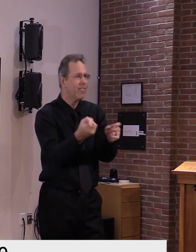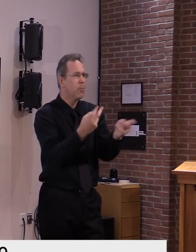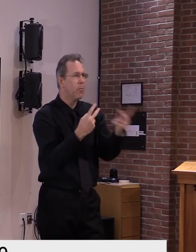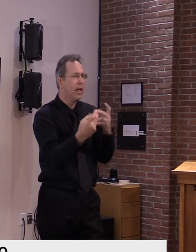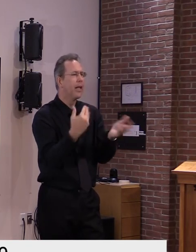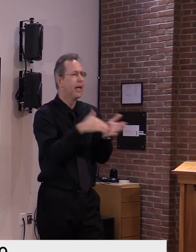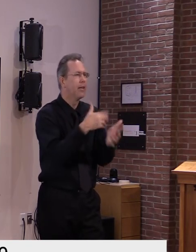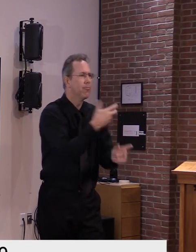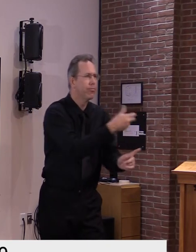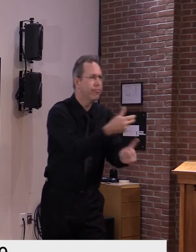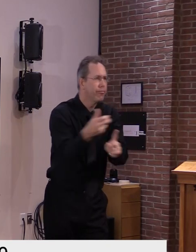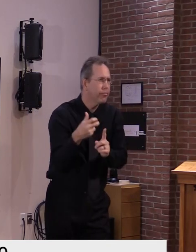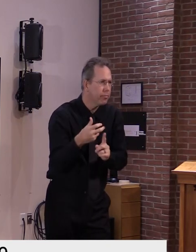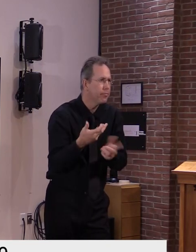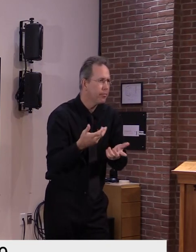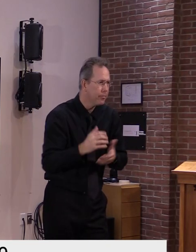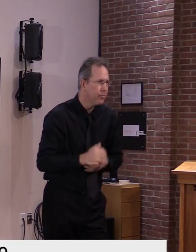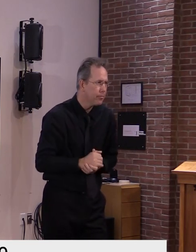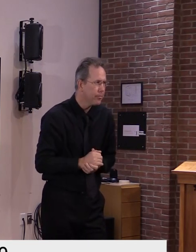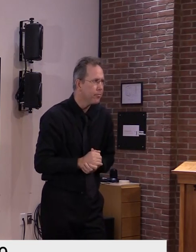when we're sending you the rest of it.